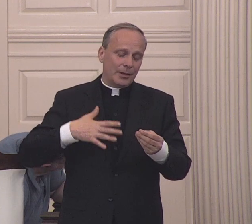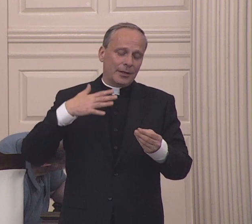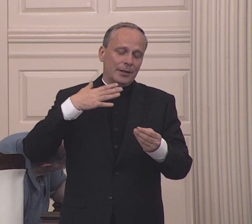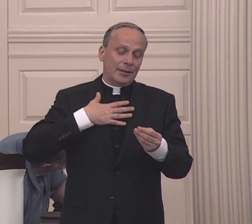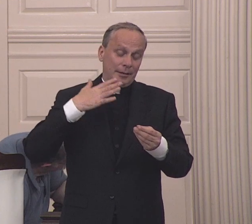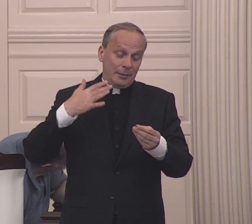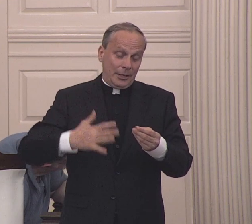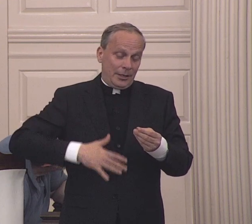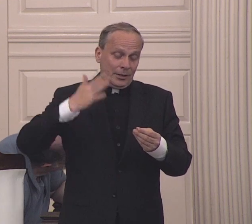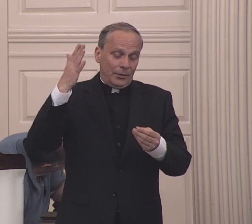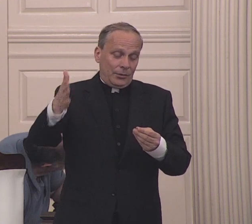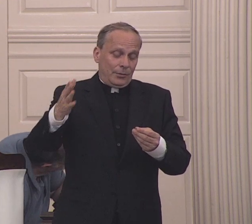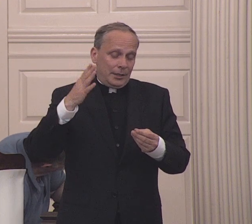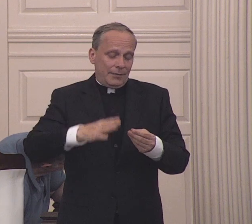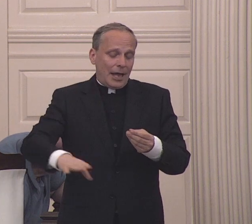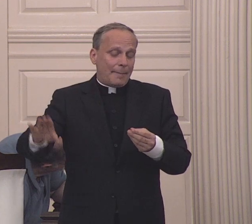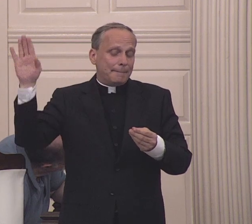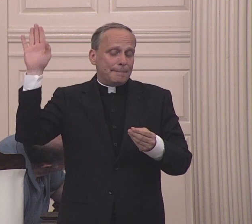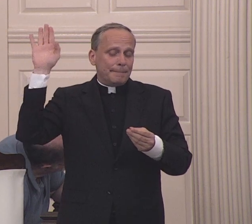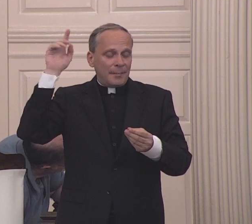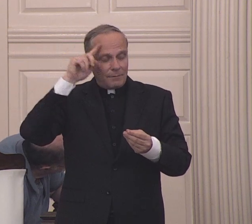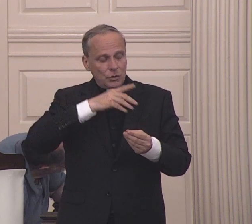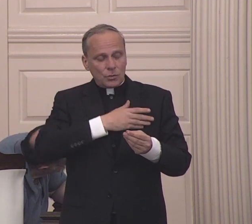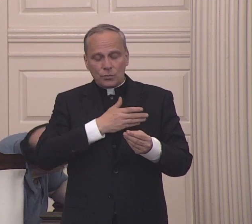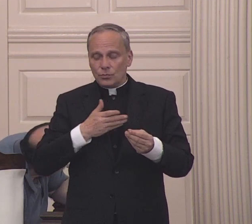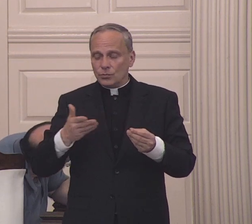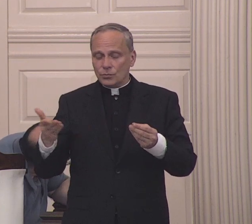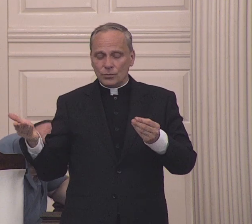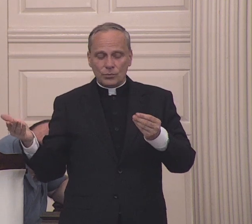for this is my body which will be given up for you."